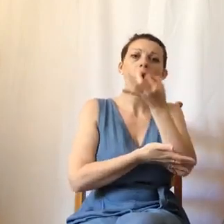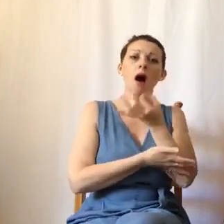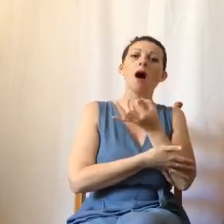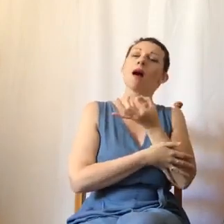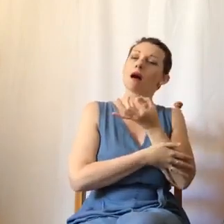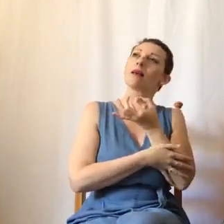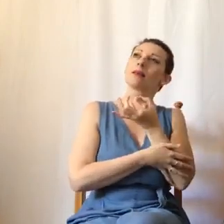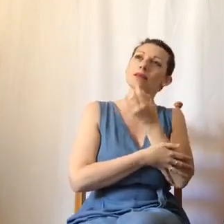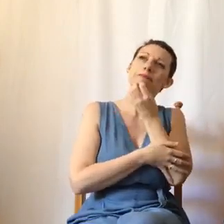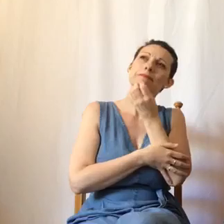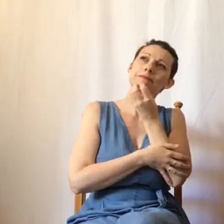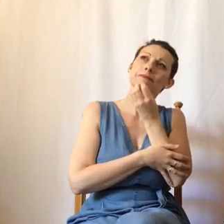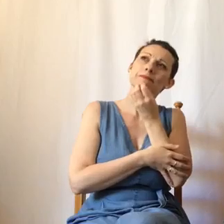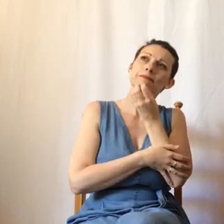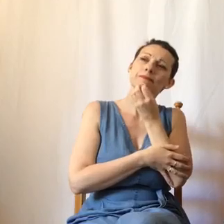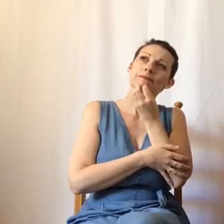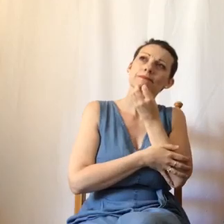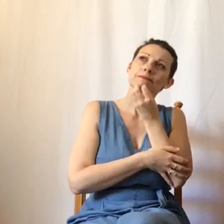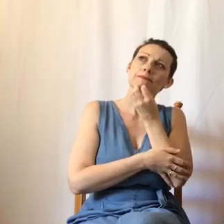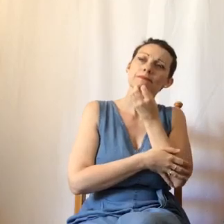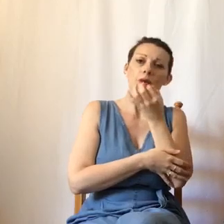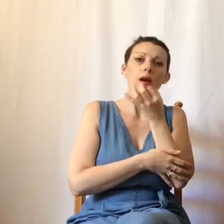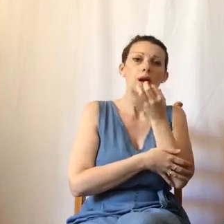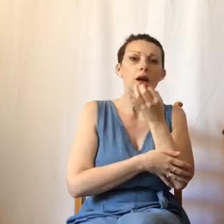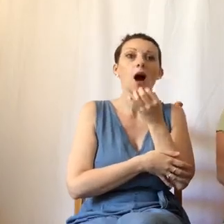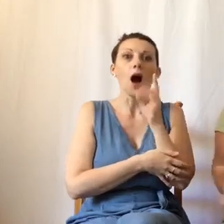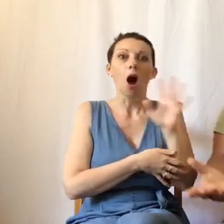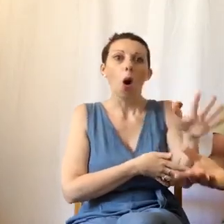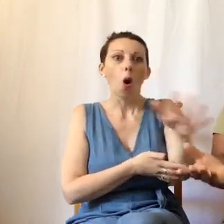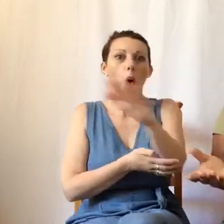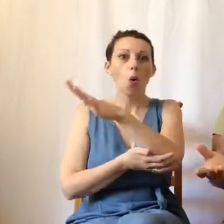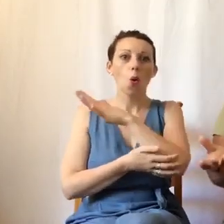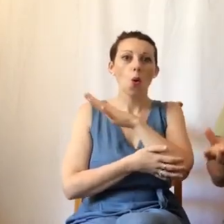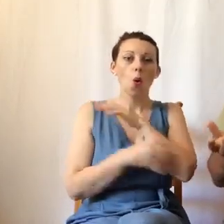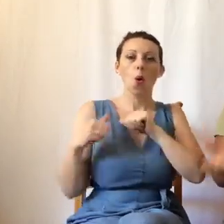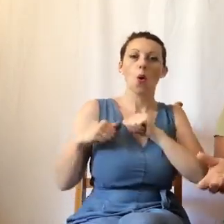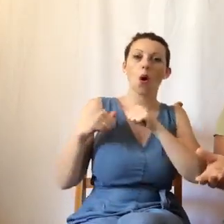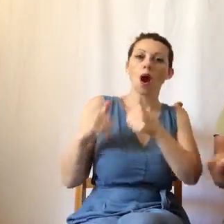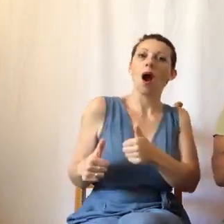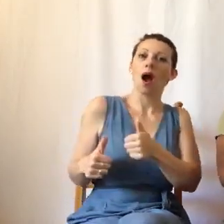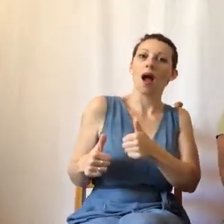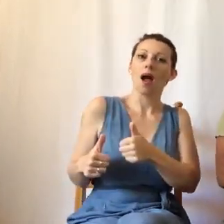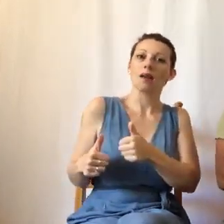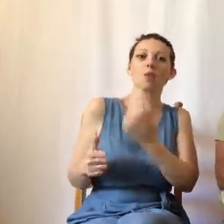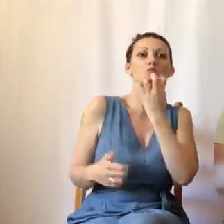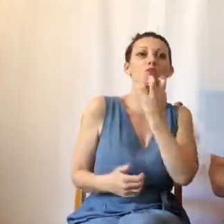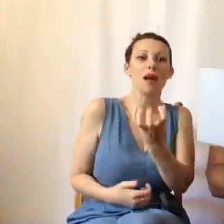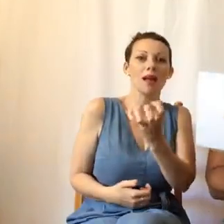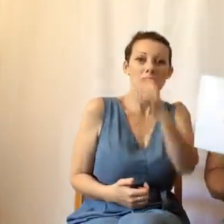Let's all be kind and brave and smart. Let's all be wobbling.